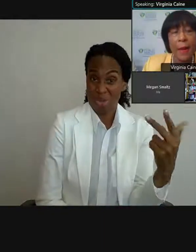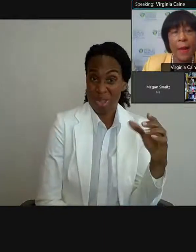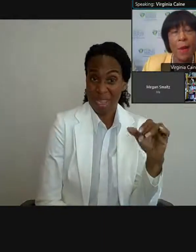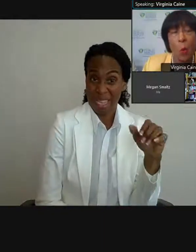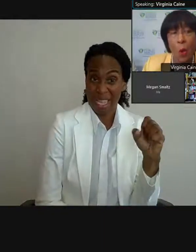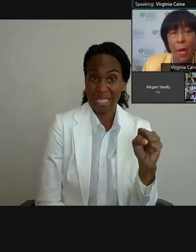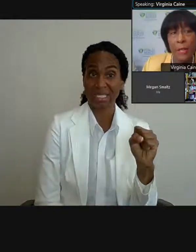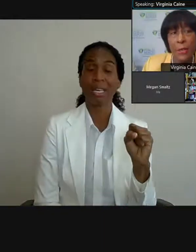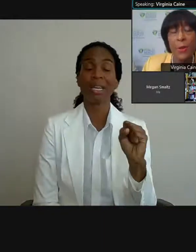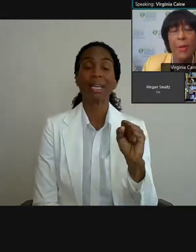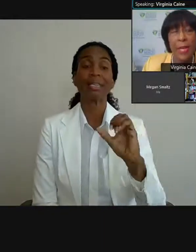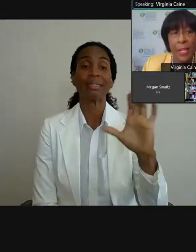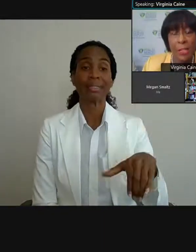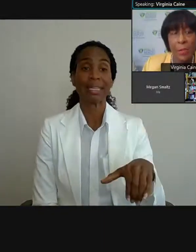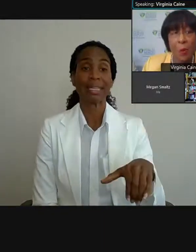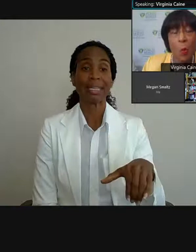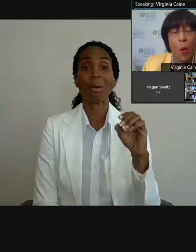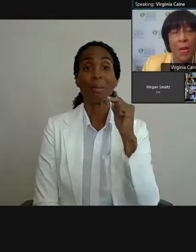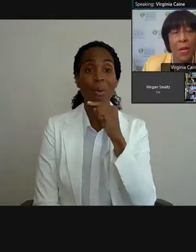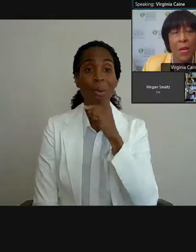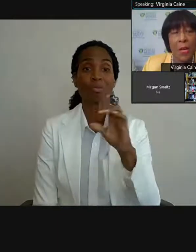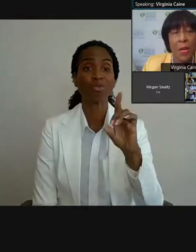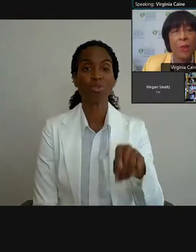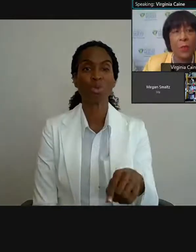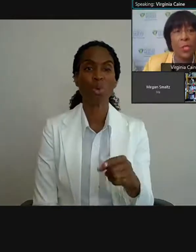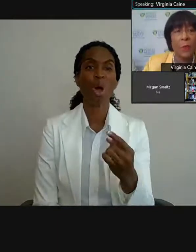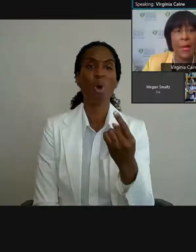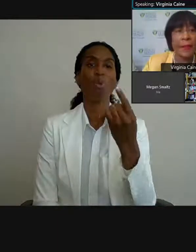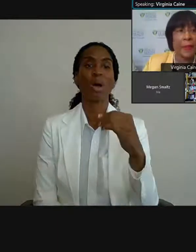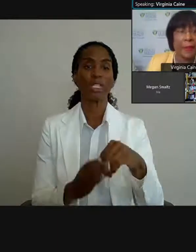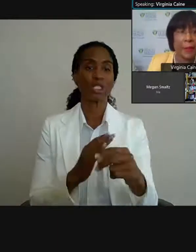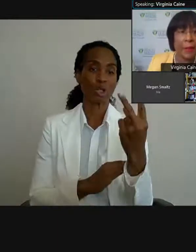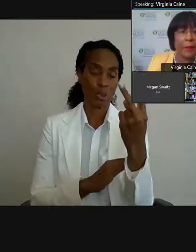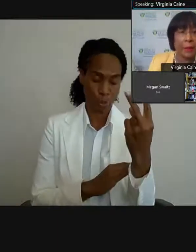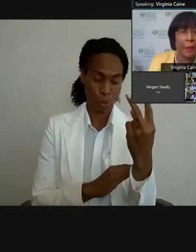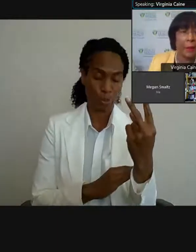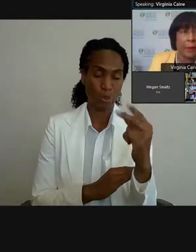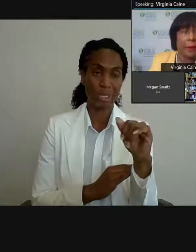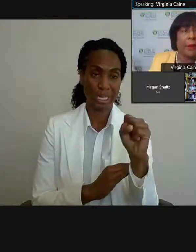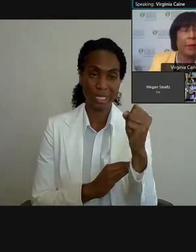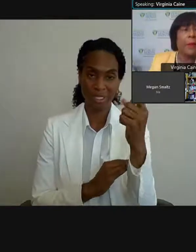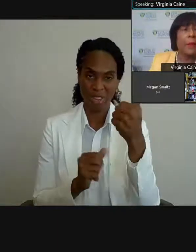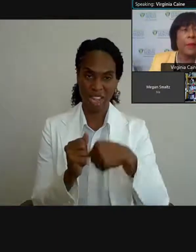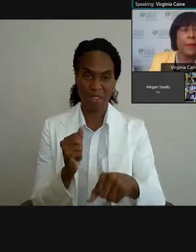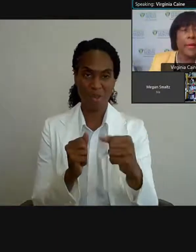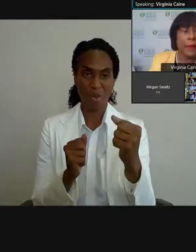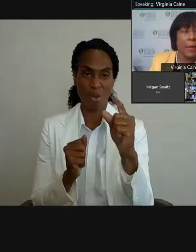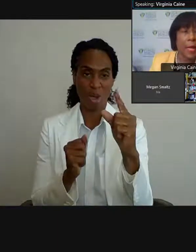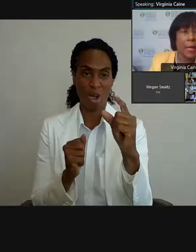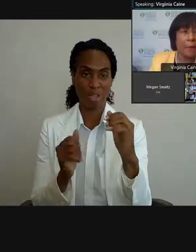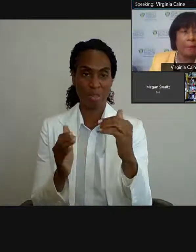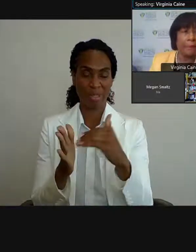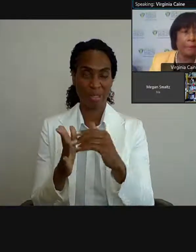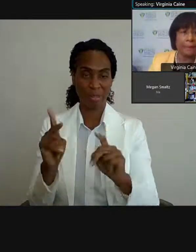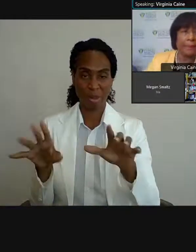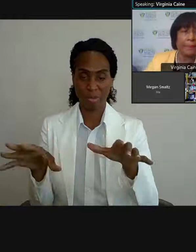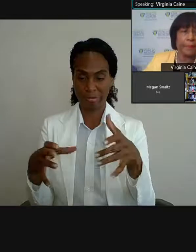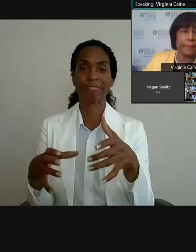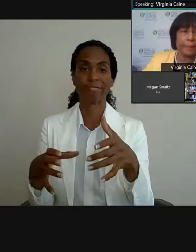Detroit at 1 and 2 cases per 100,000 respectively. Next